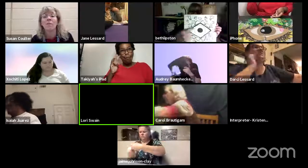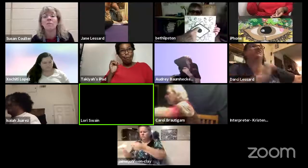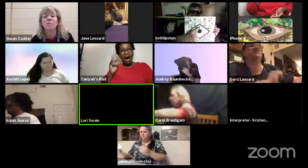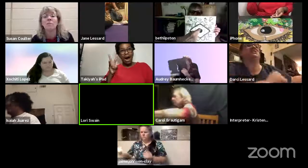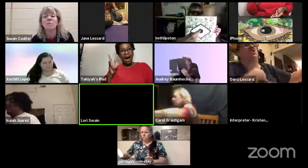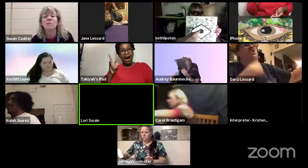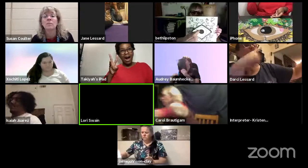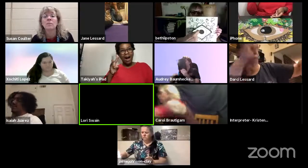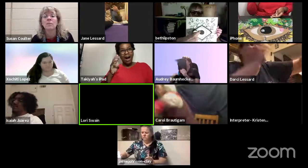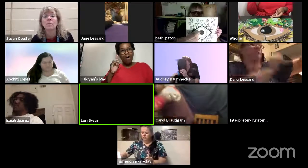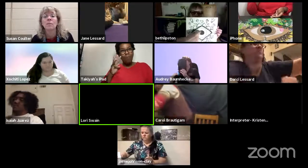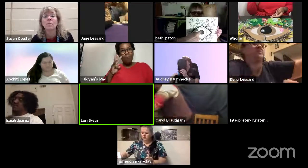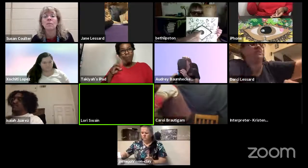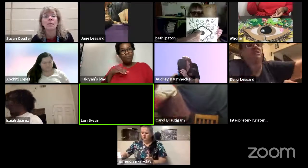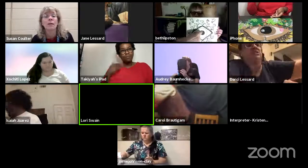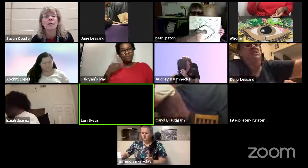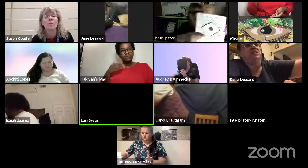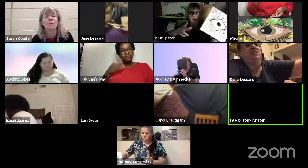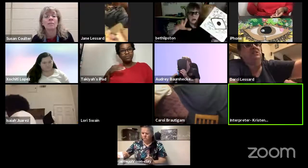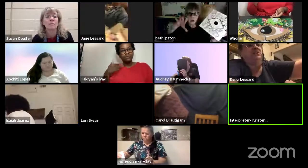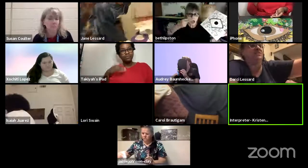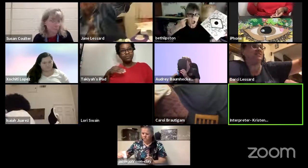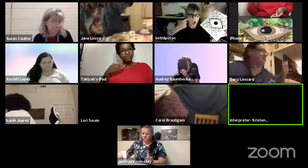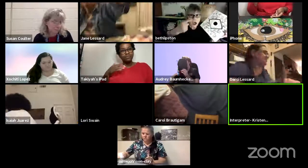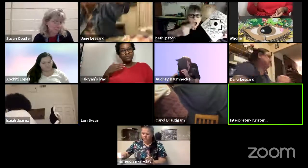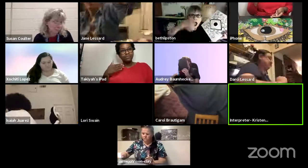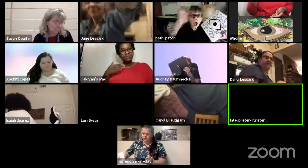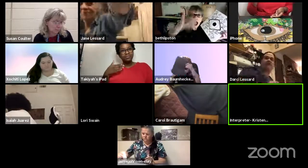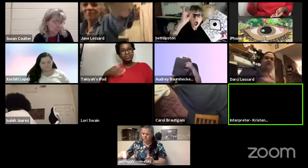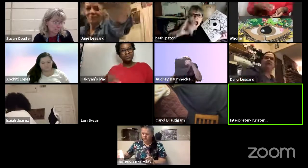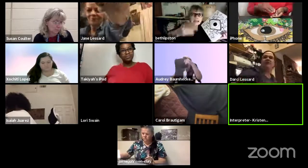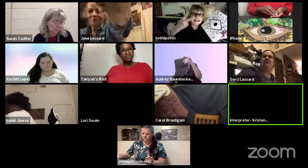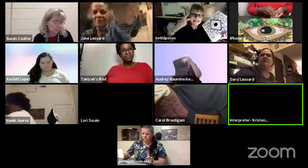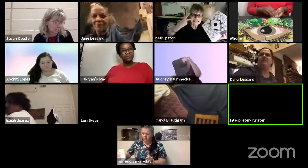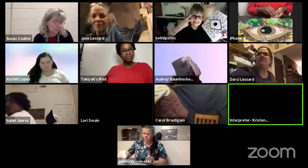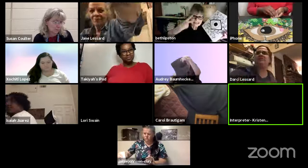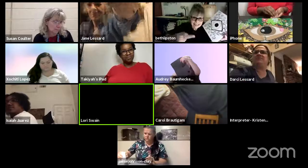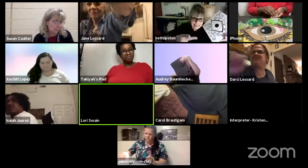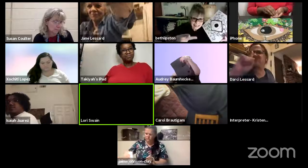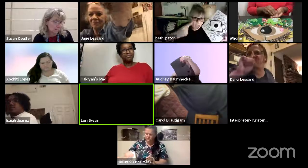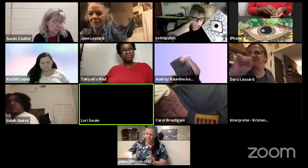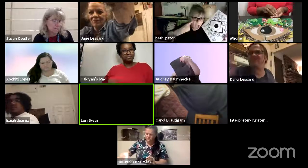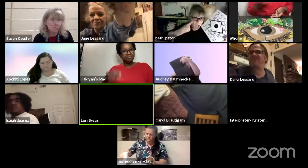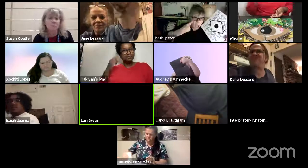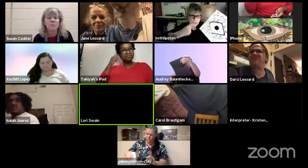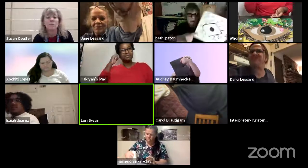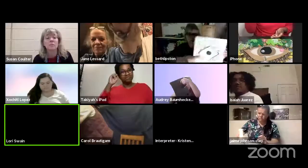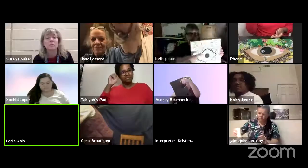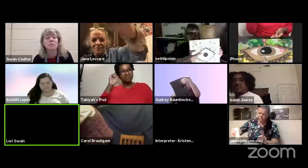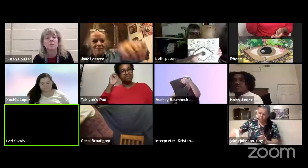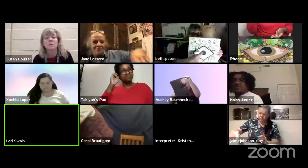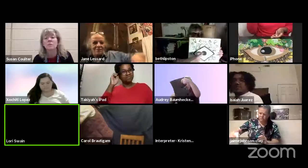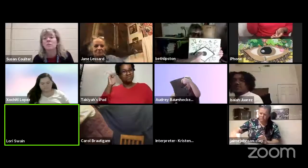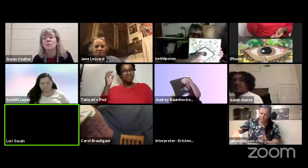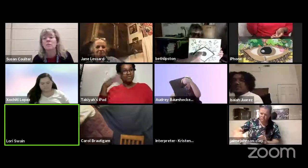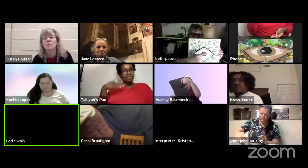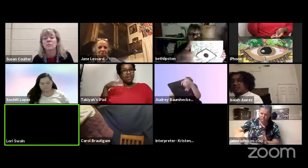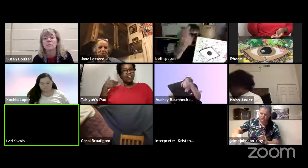And so the Mm-hmm. eye Oh, is, wow. and that way it's like I can see, I'm Mm-hmm.